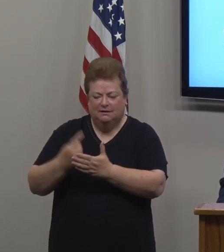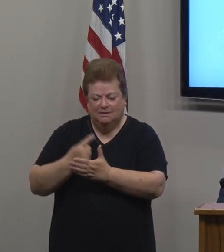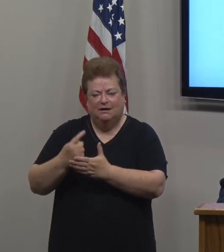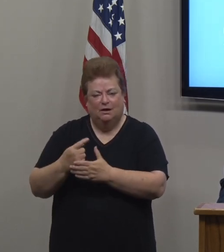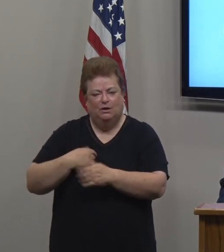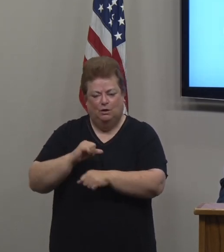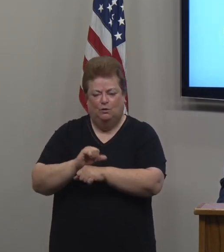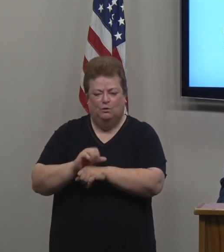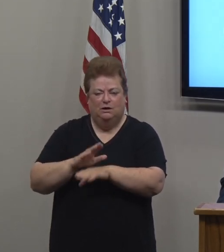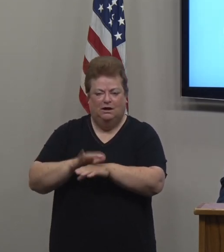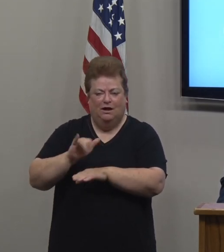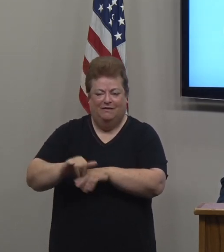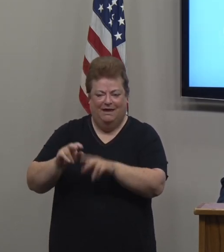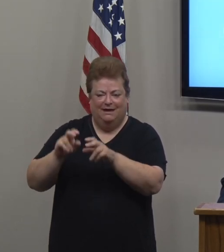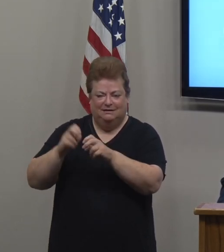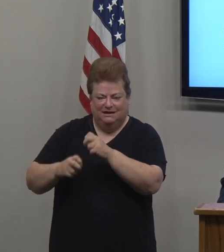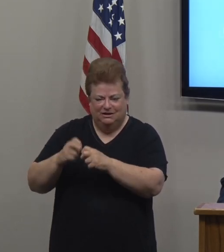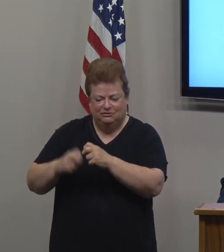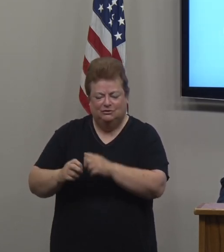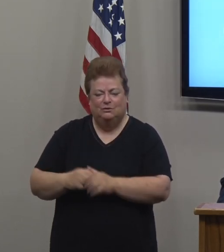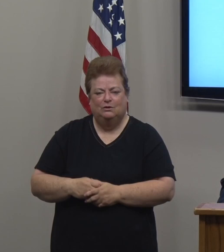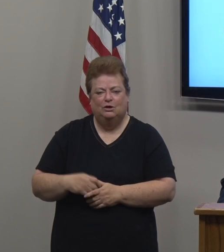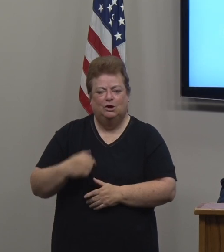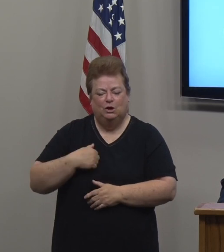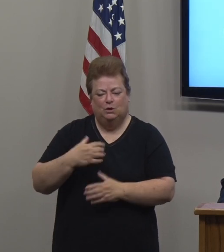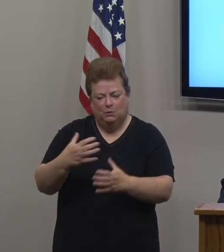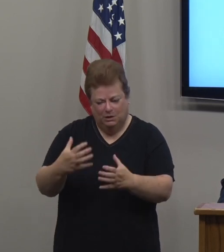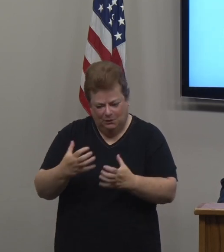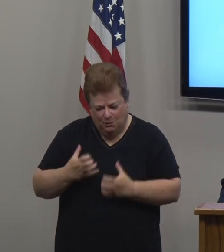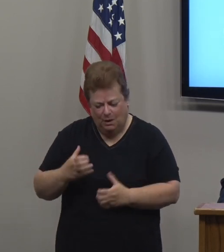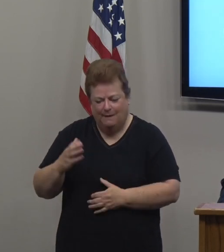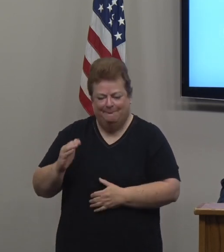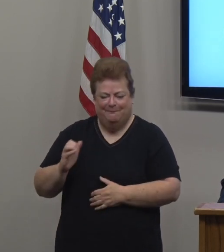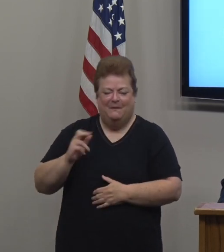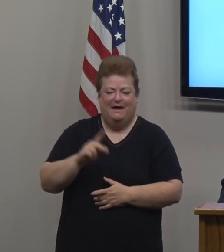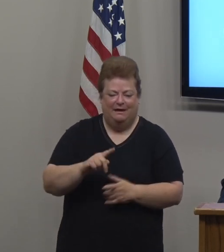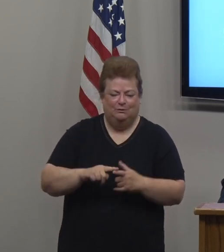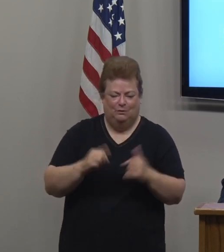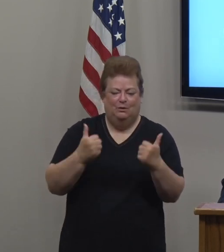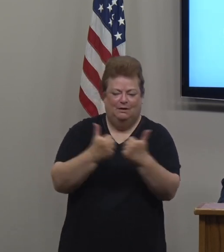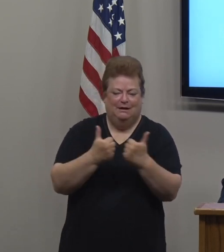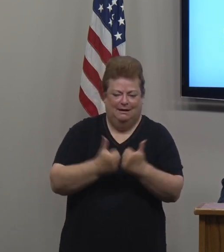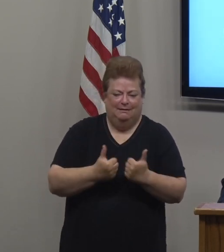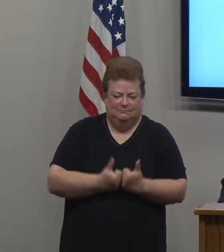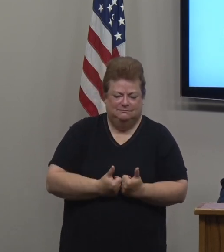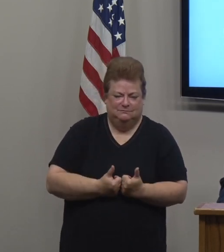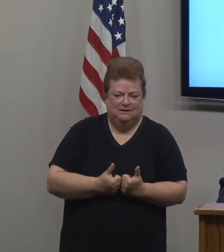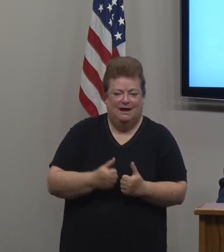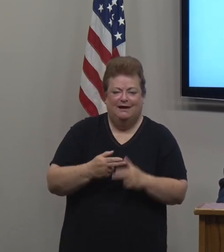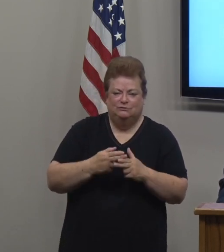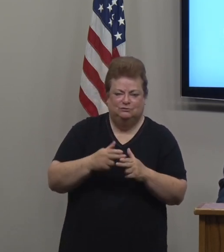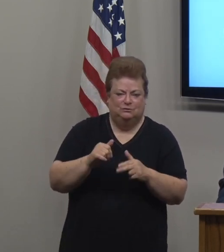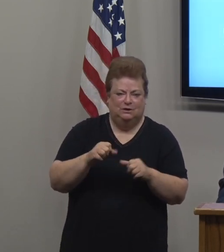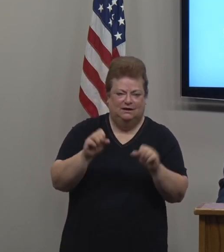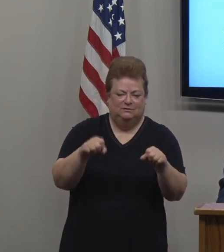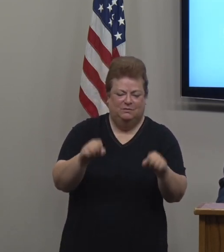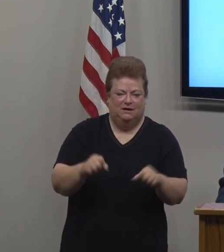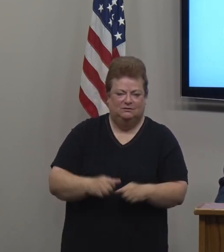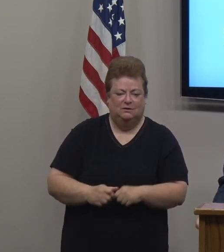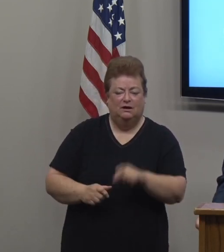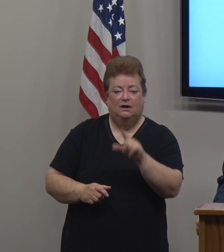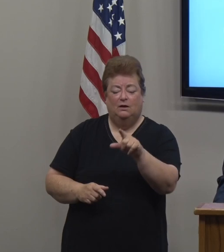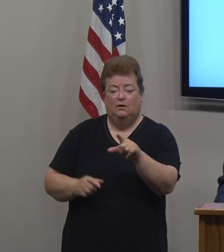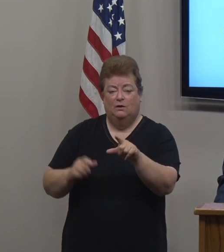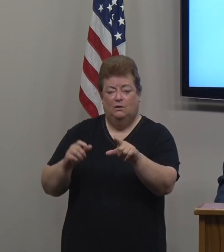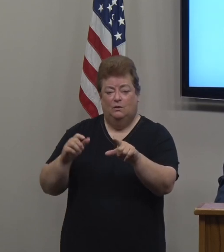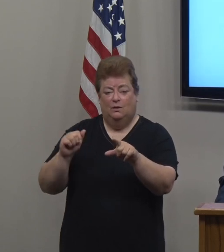working on this issue, because we want and need to be returning to competition as soon as possible. But with the numbers